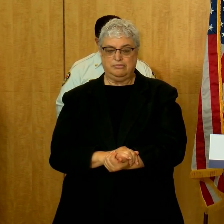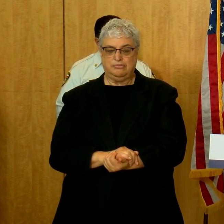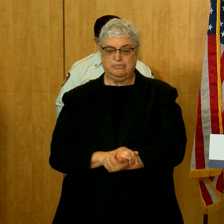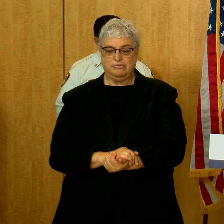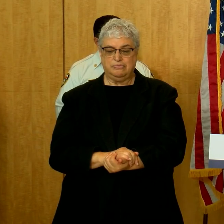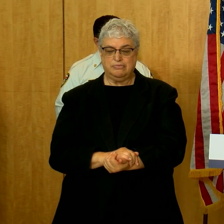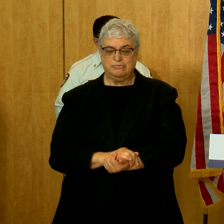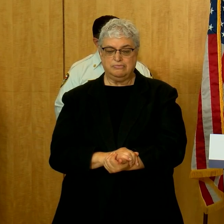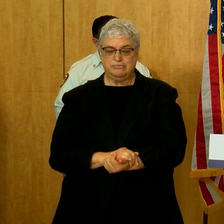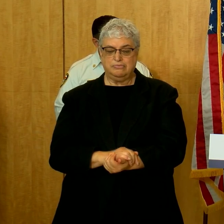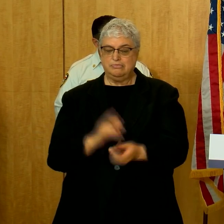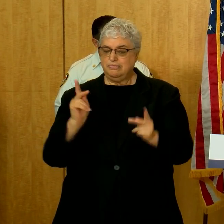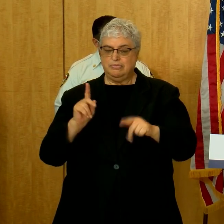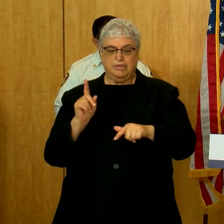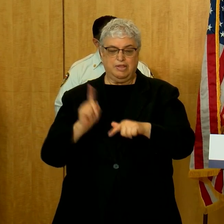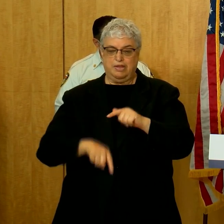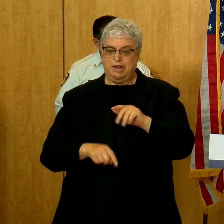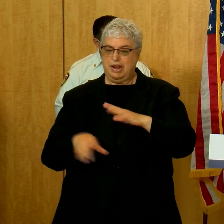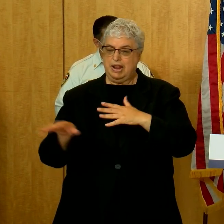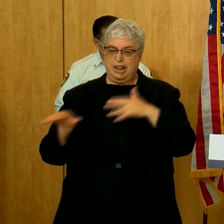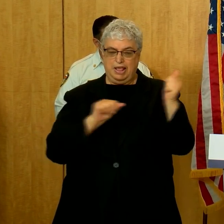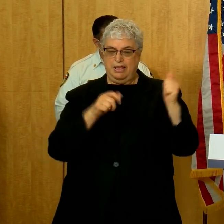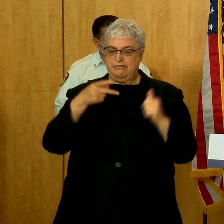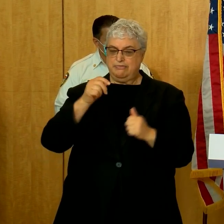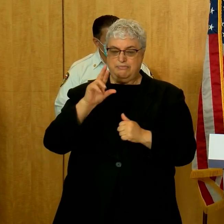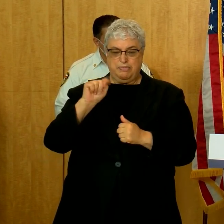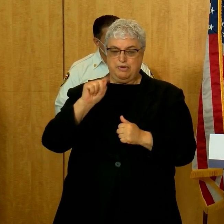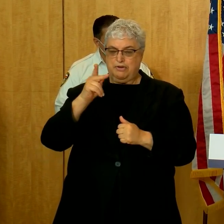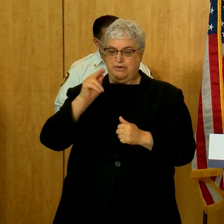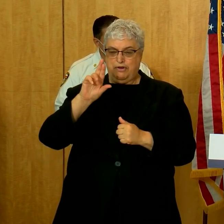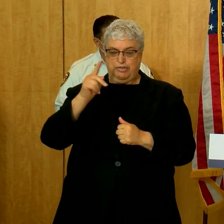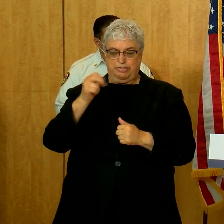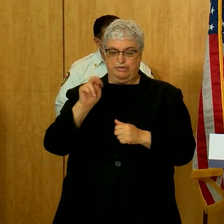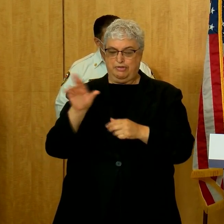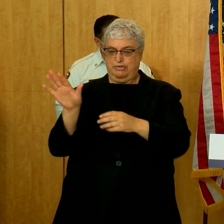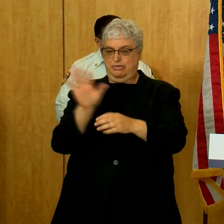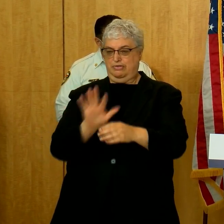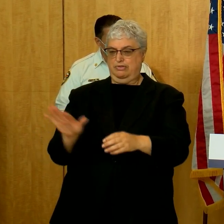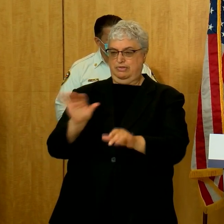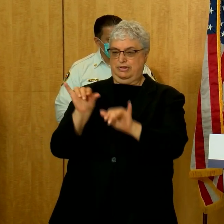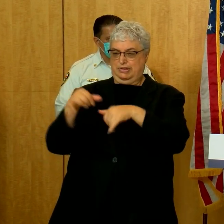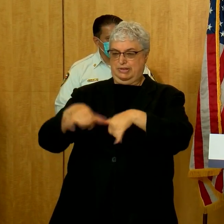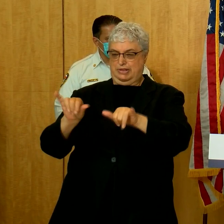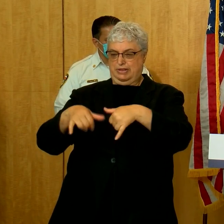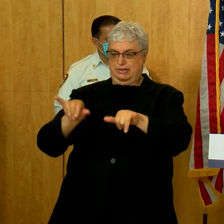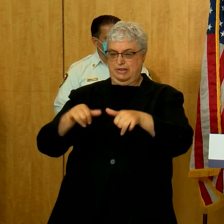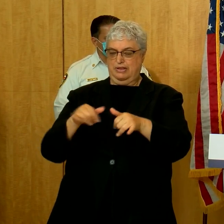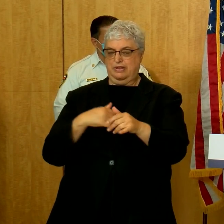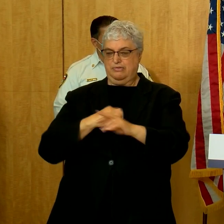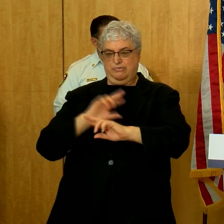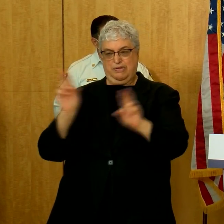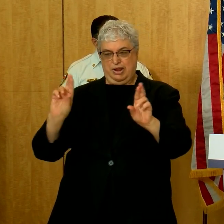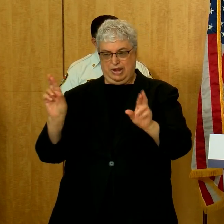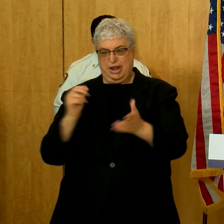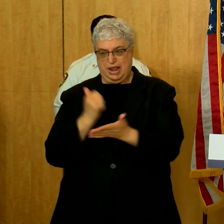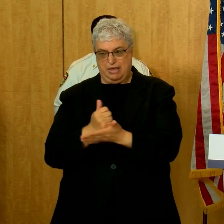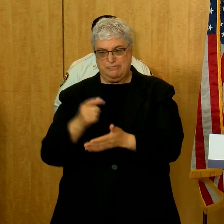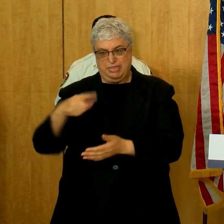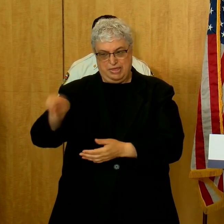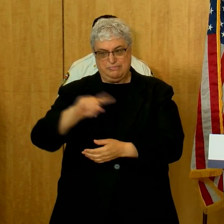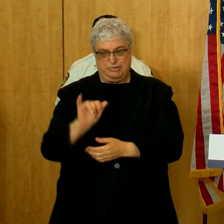people that were not able to get out of Port Arthur, still in that area, and we stand ready to